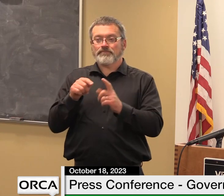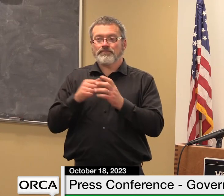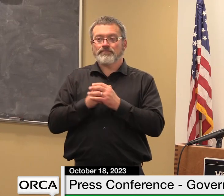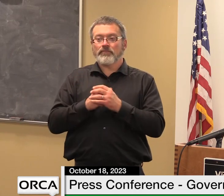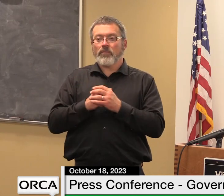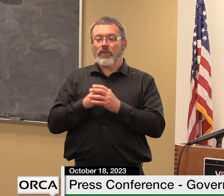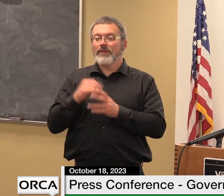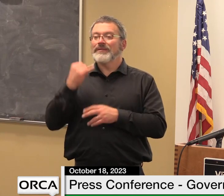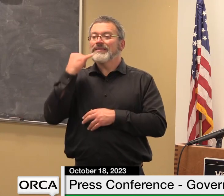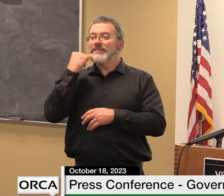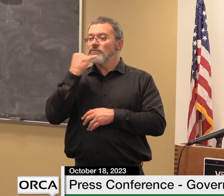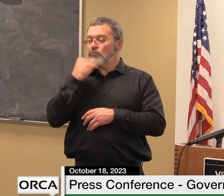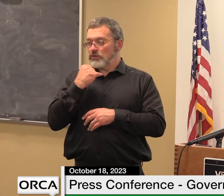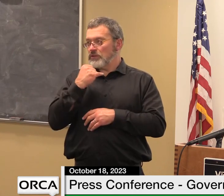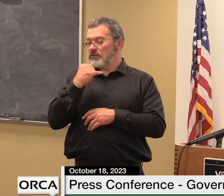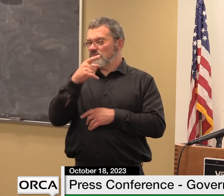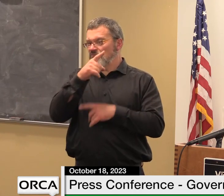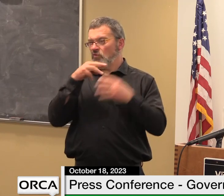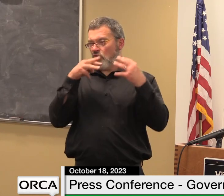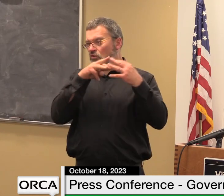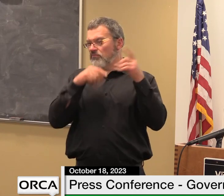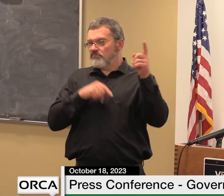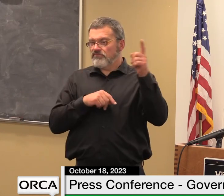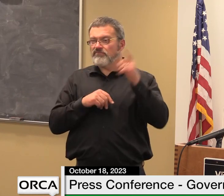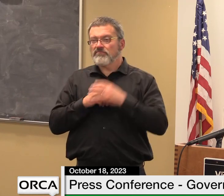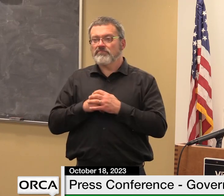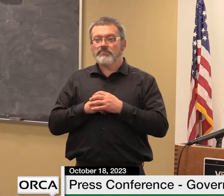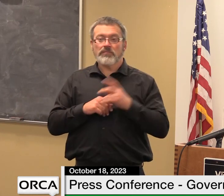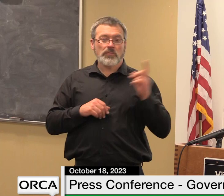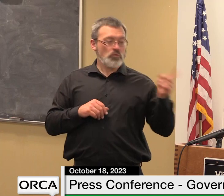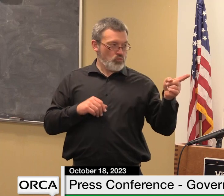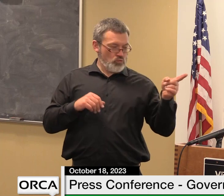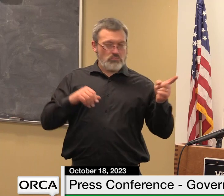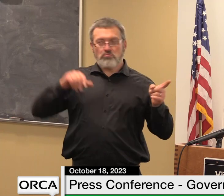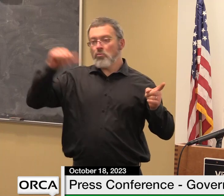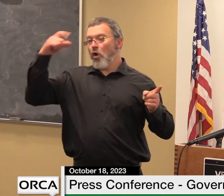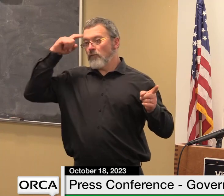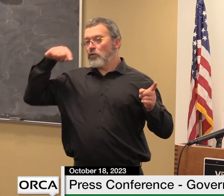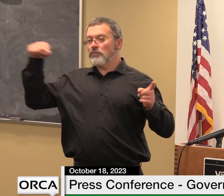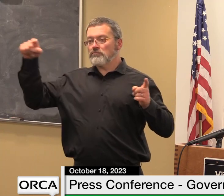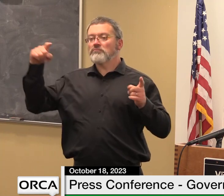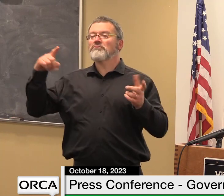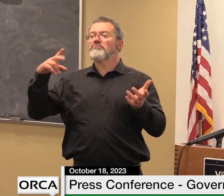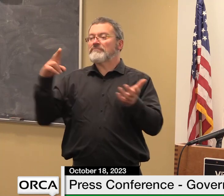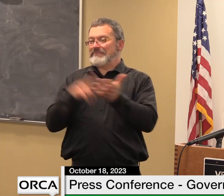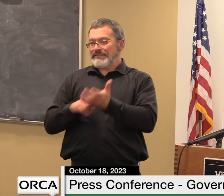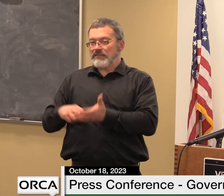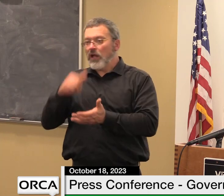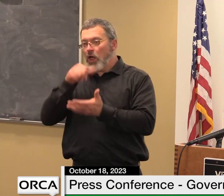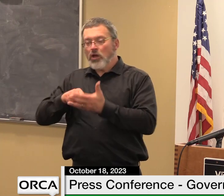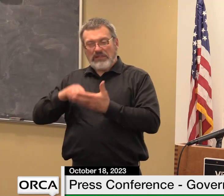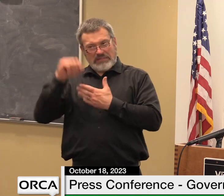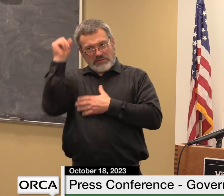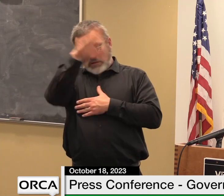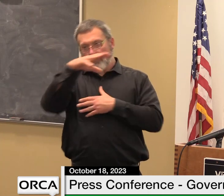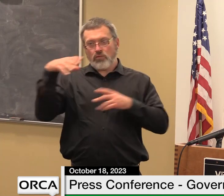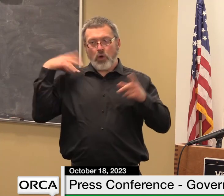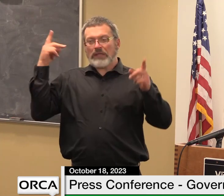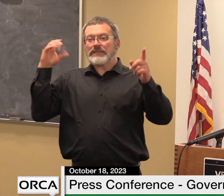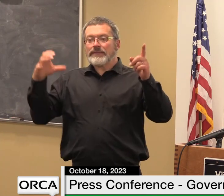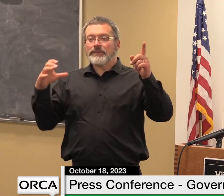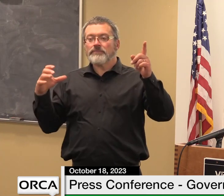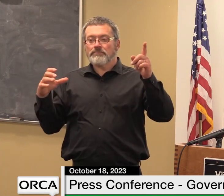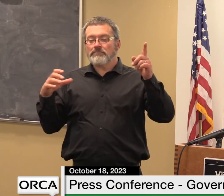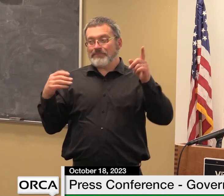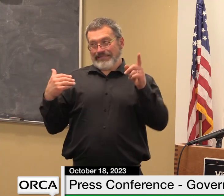and Hamas war. Governor, you and other governors sent a letter to congressional leaders on October